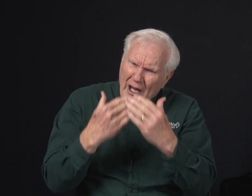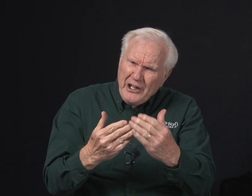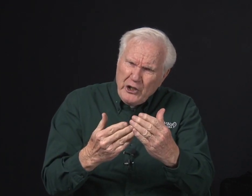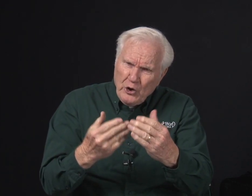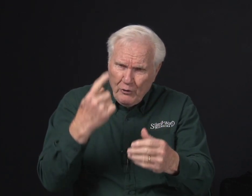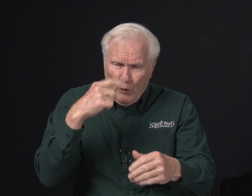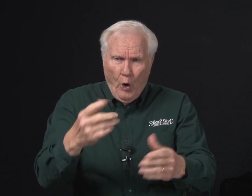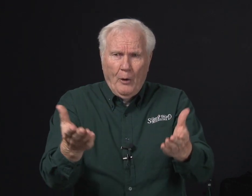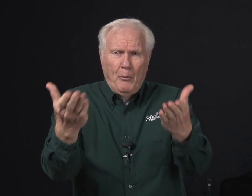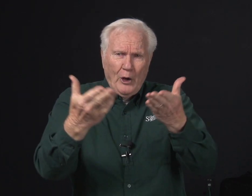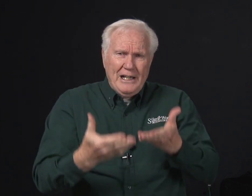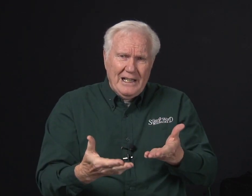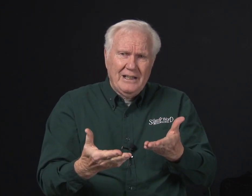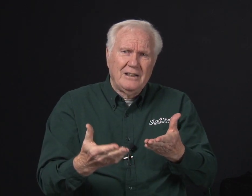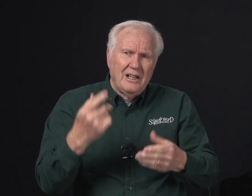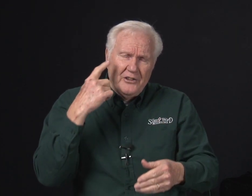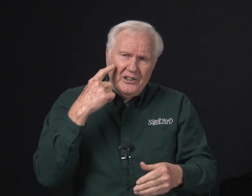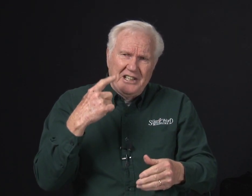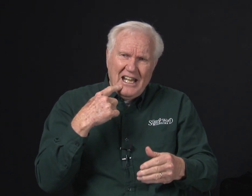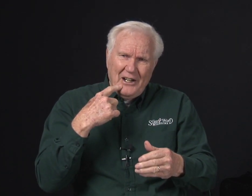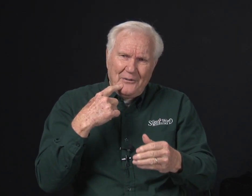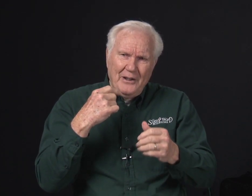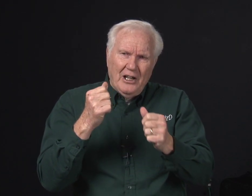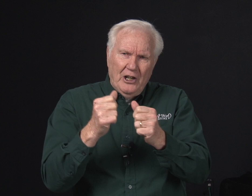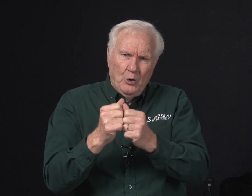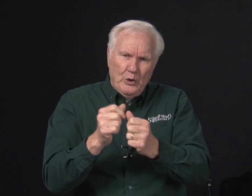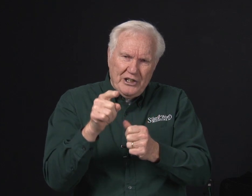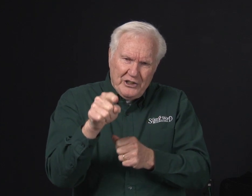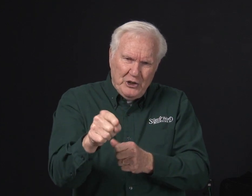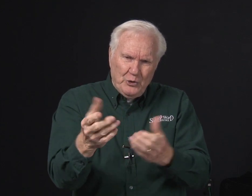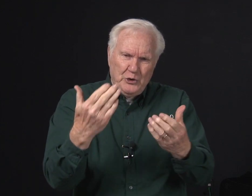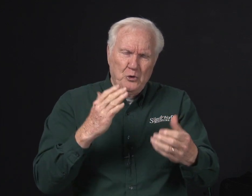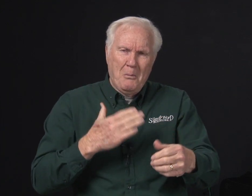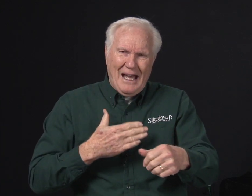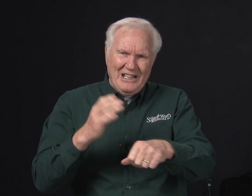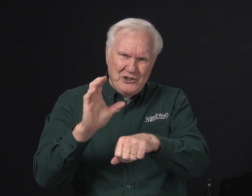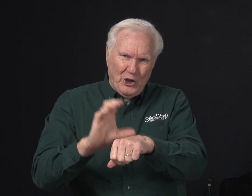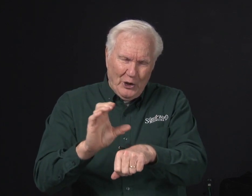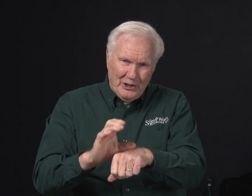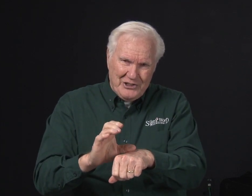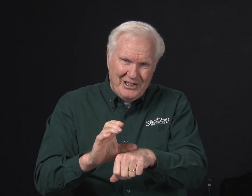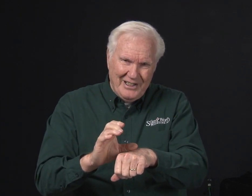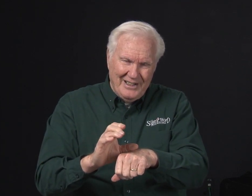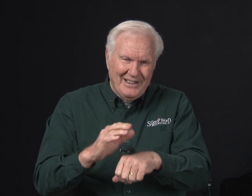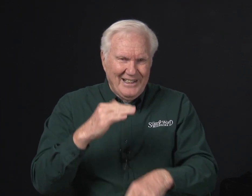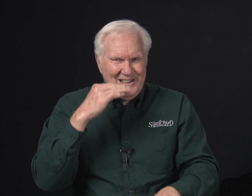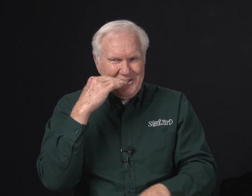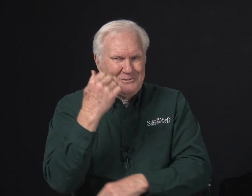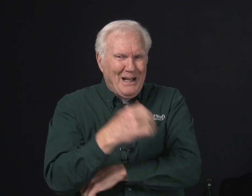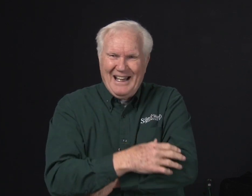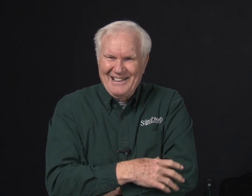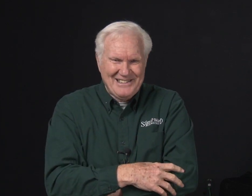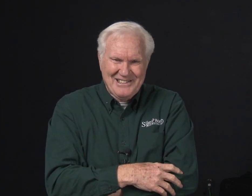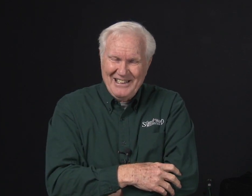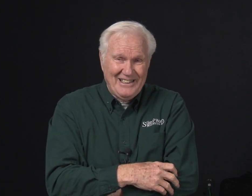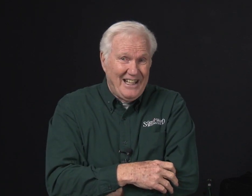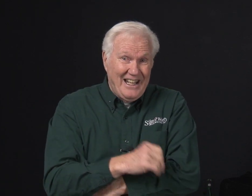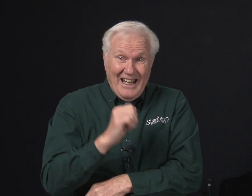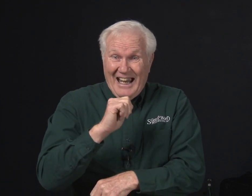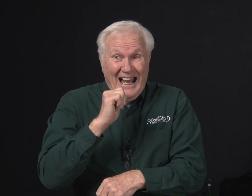"Thank you for bringing the deaf with you to my church." And he smiled and said,